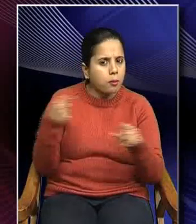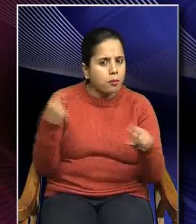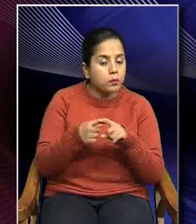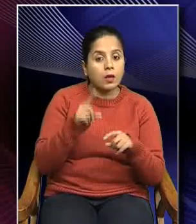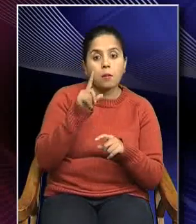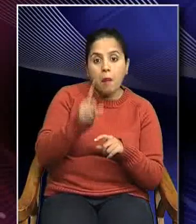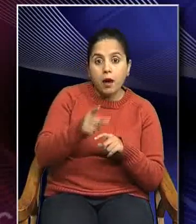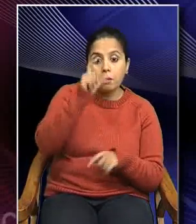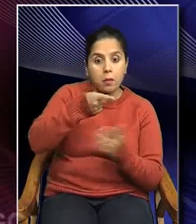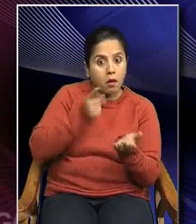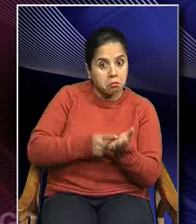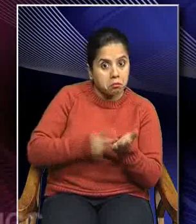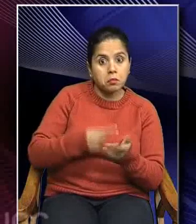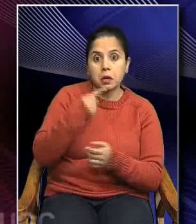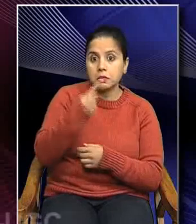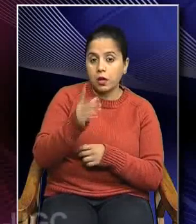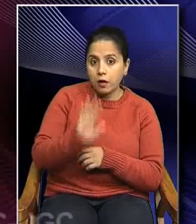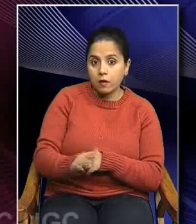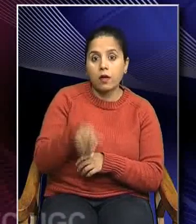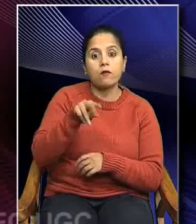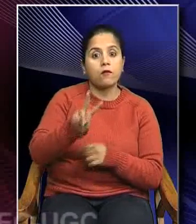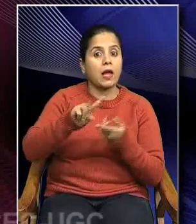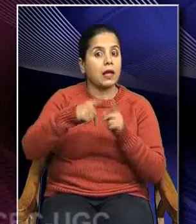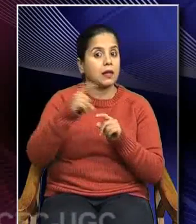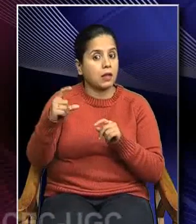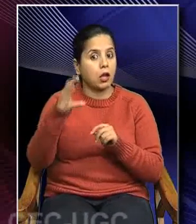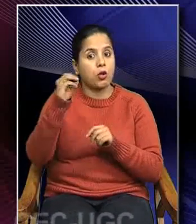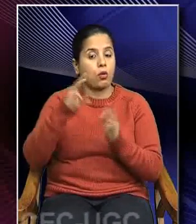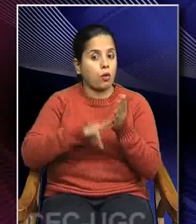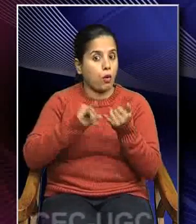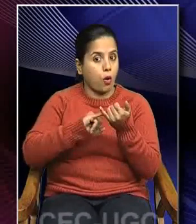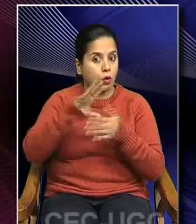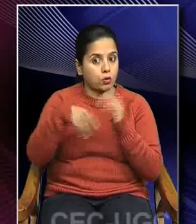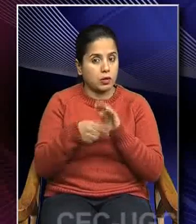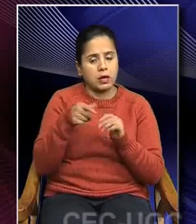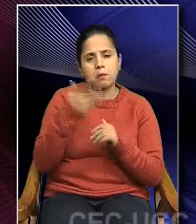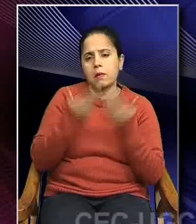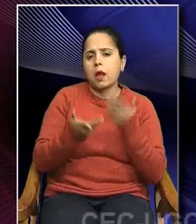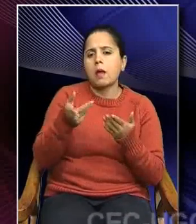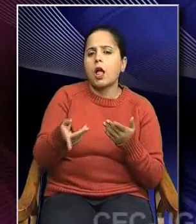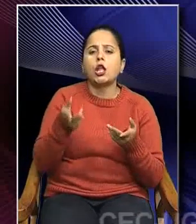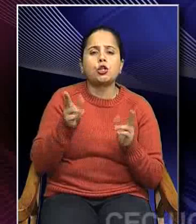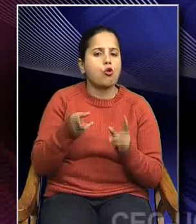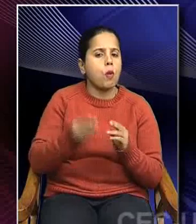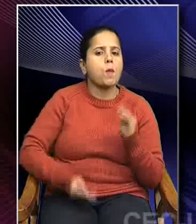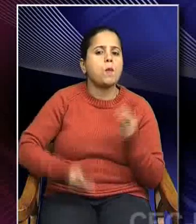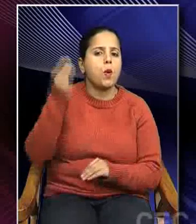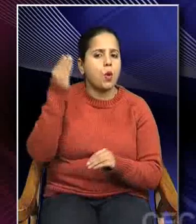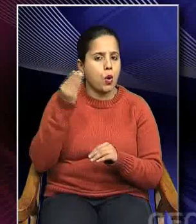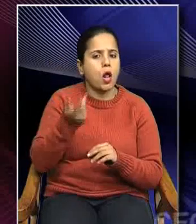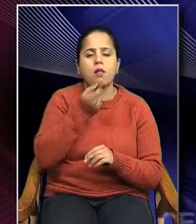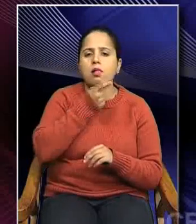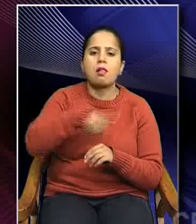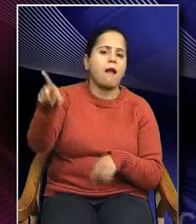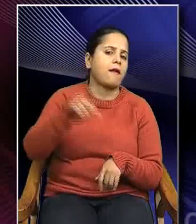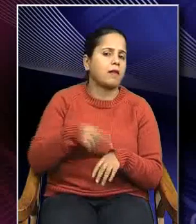claim of Vedic cosmogony would be that it is extra mundane. It is all eternal. It is